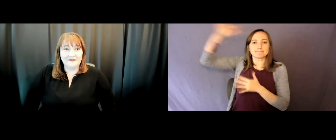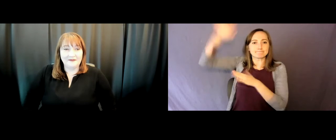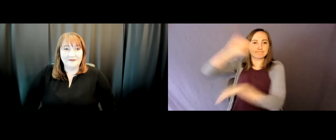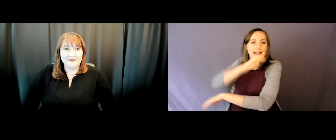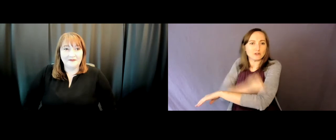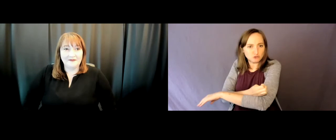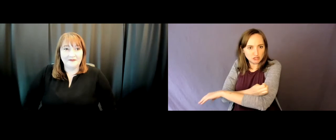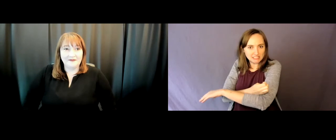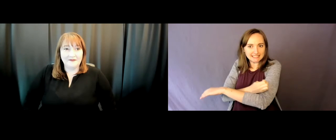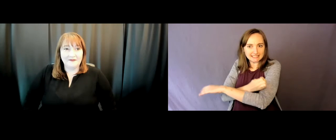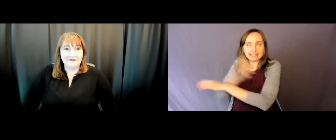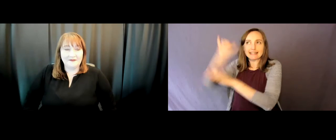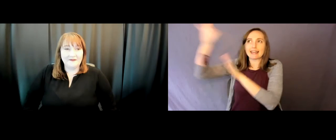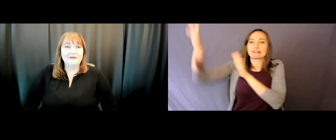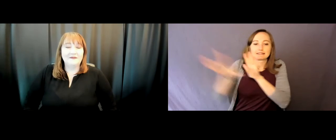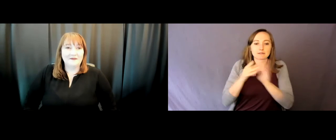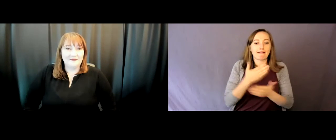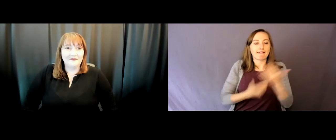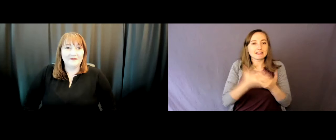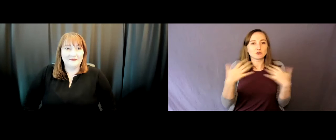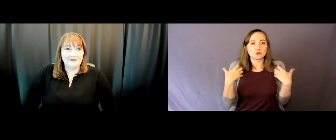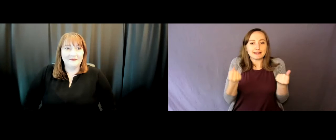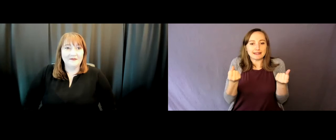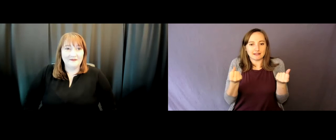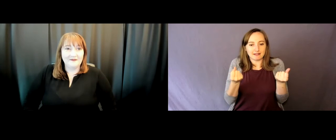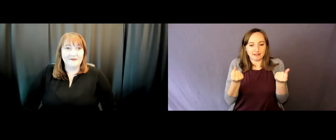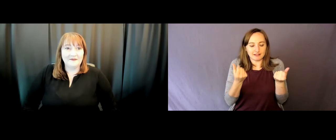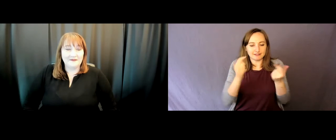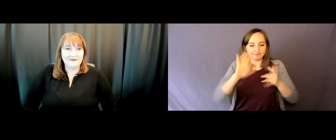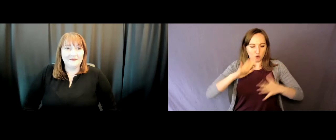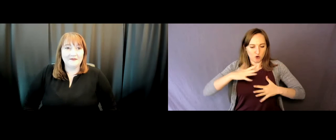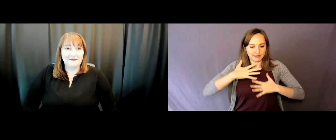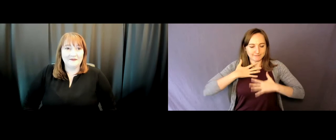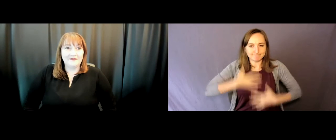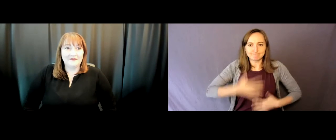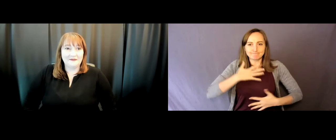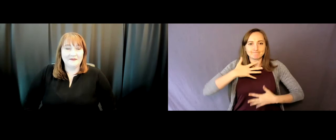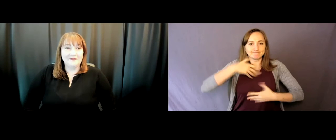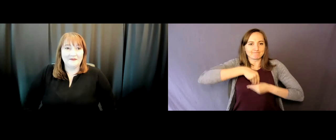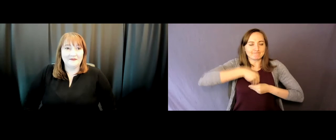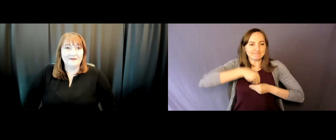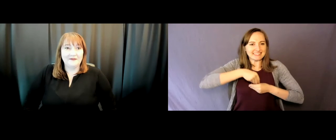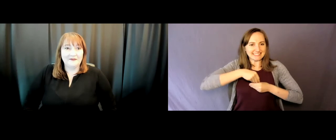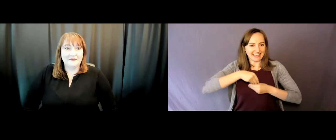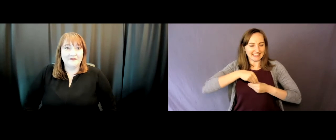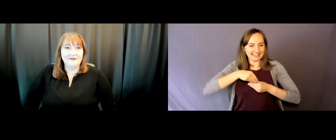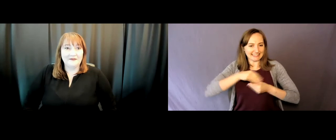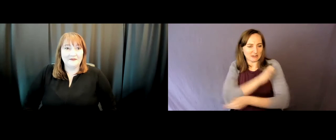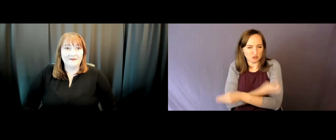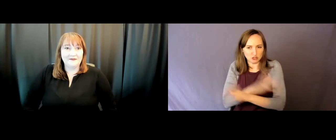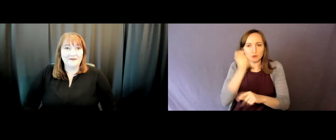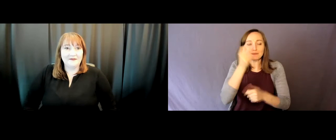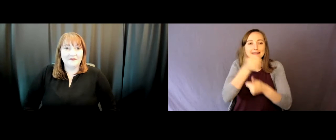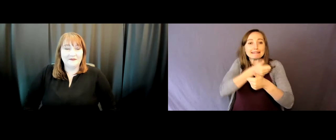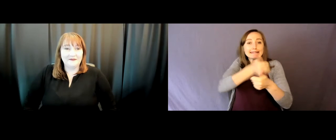hands to heal the light centers within you. So basically what it is that each chakra, everyone